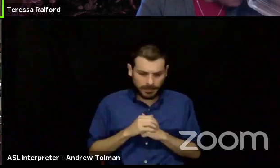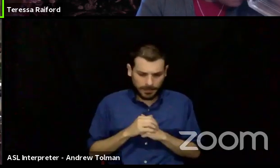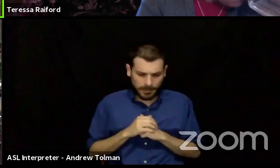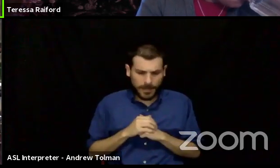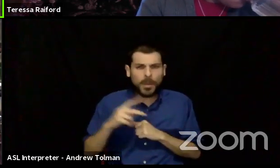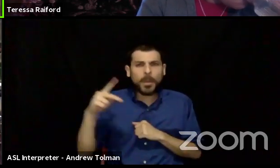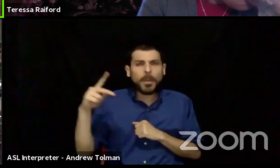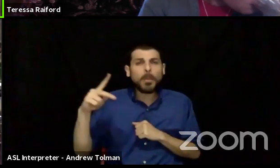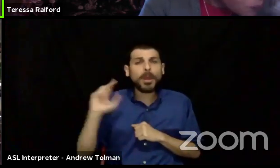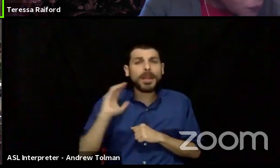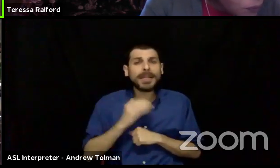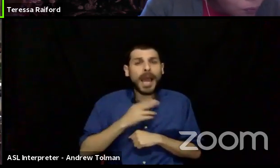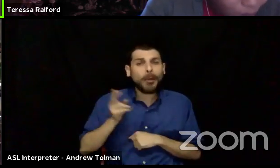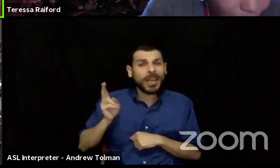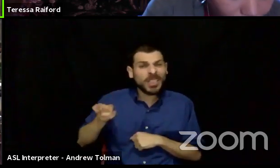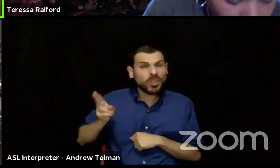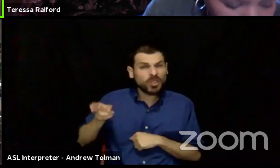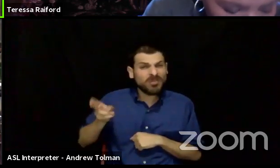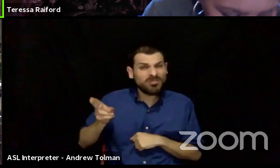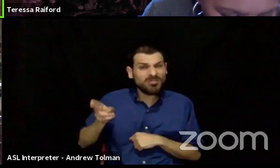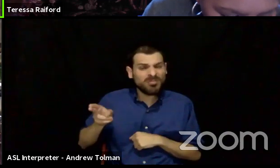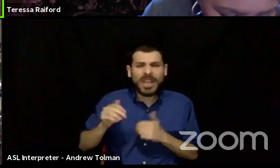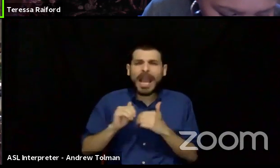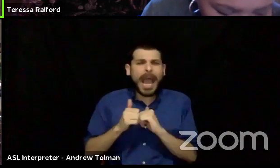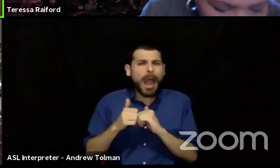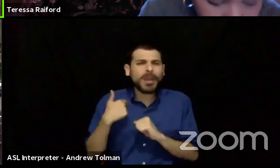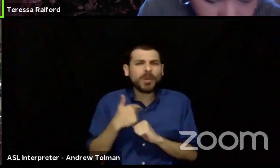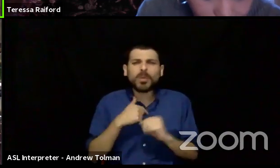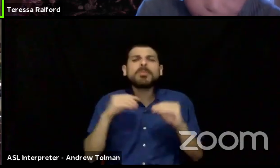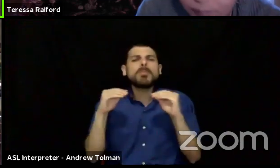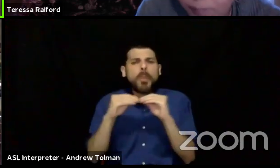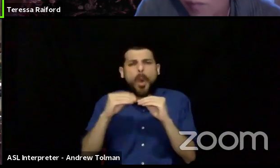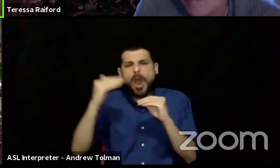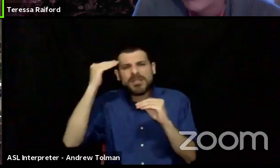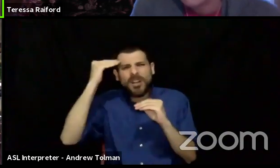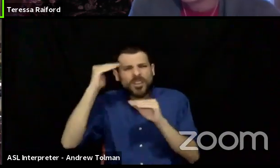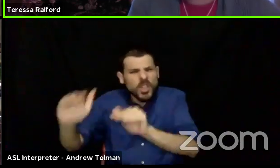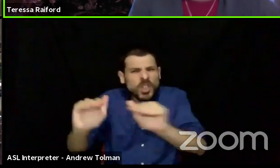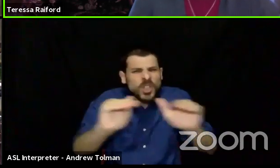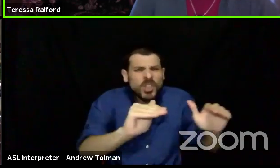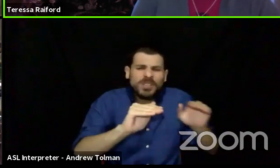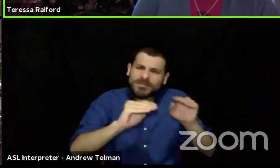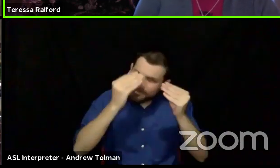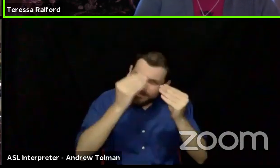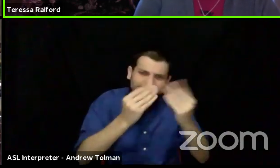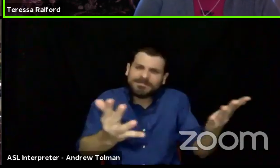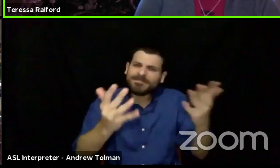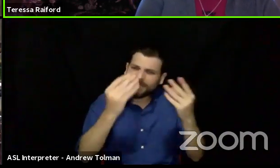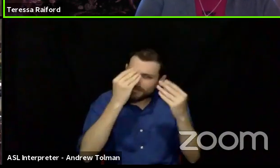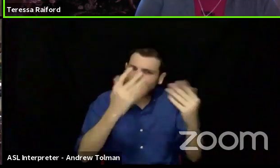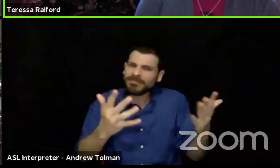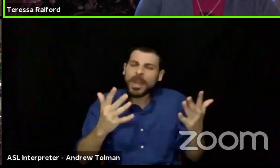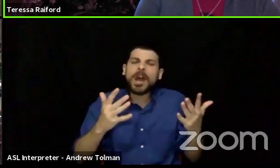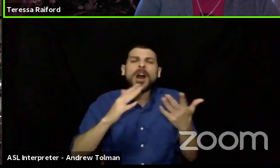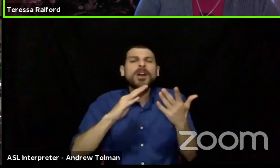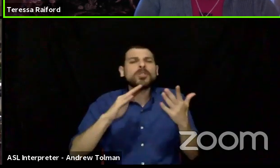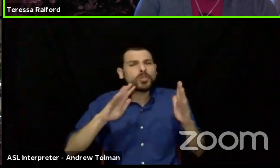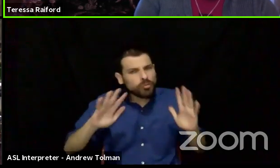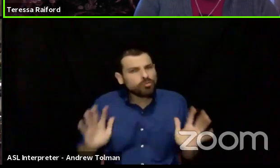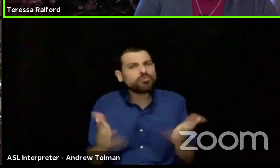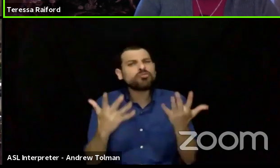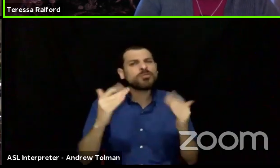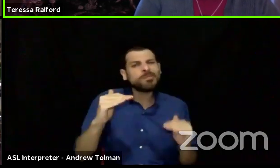Portland's history in order to create a more equitable society? Well, right now, I have a really good